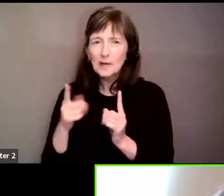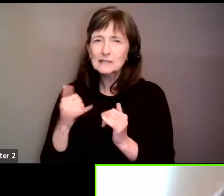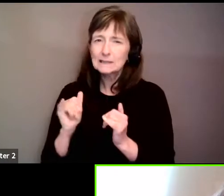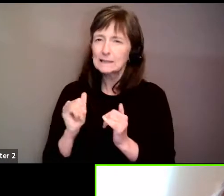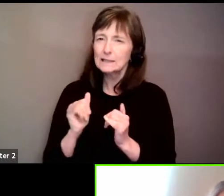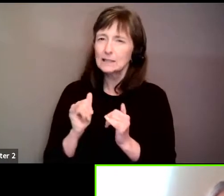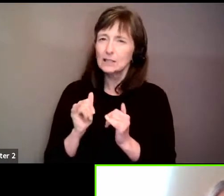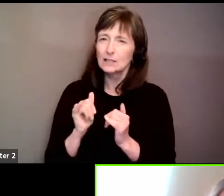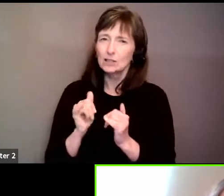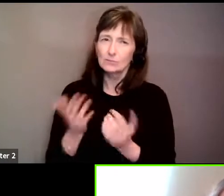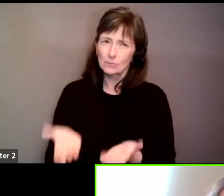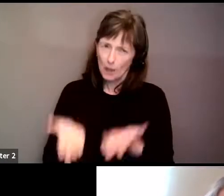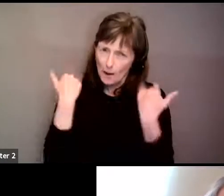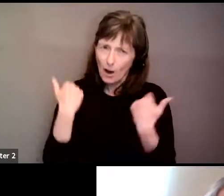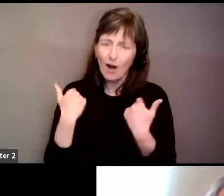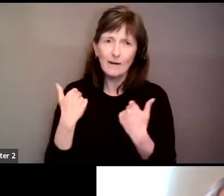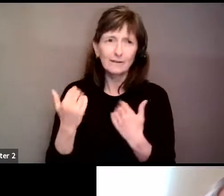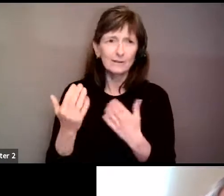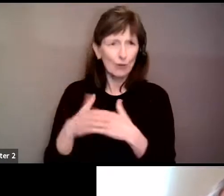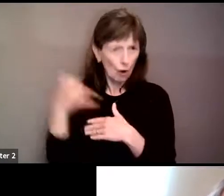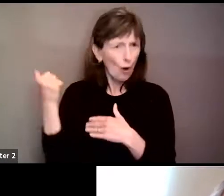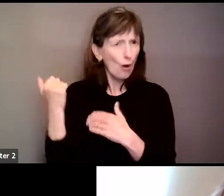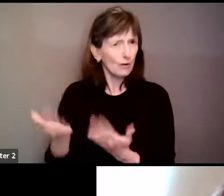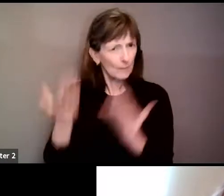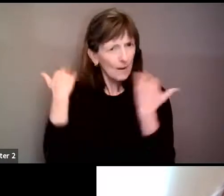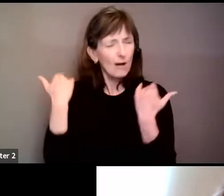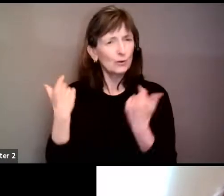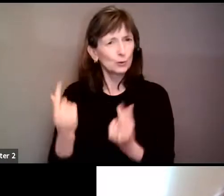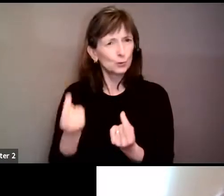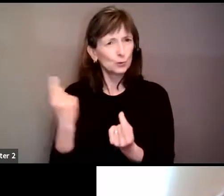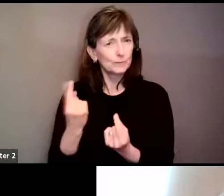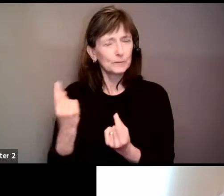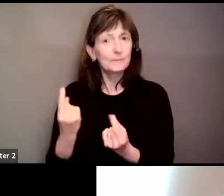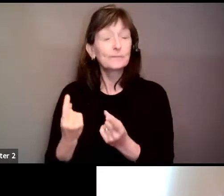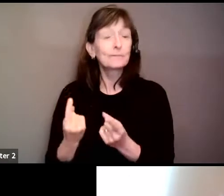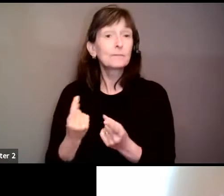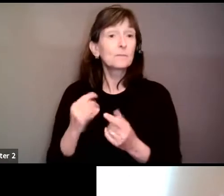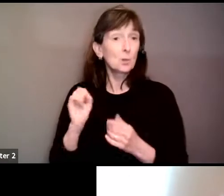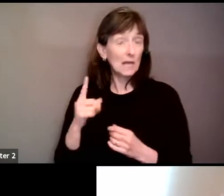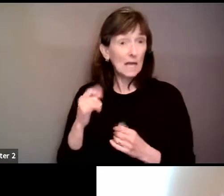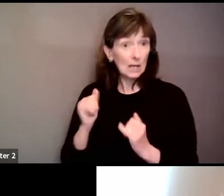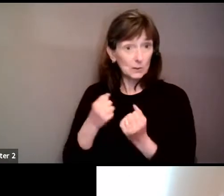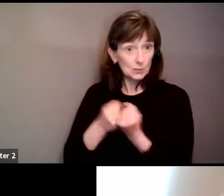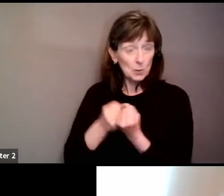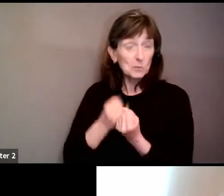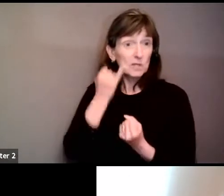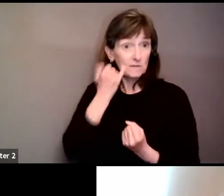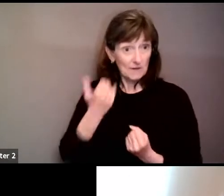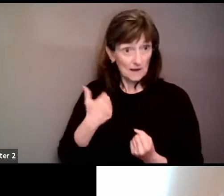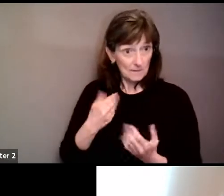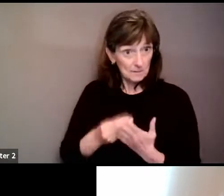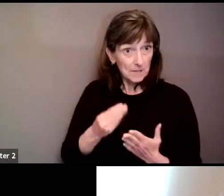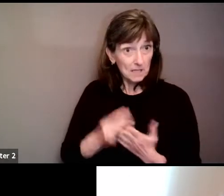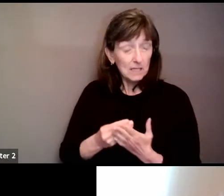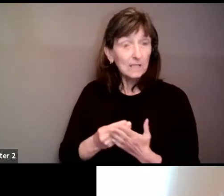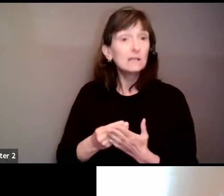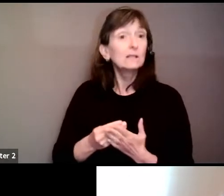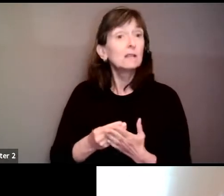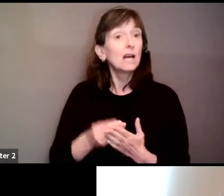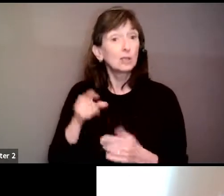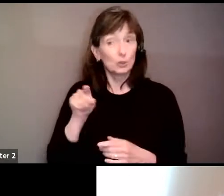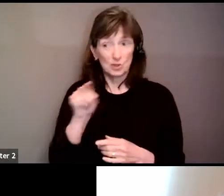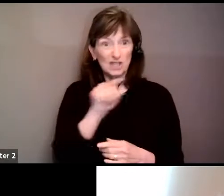So if you wanted to maybe talk about that. How I can support. First of all, if you have the financial means to donate to causes that you care